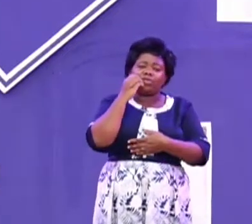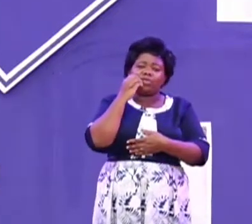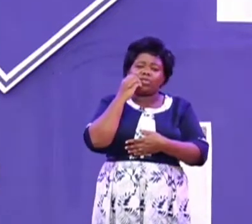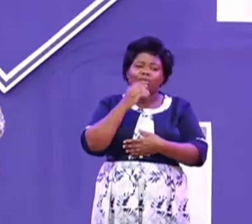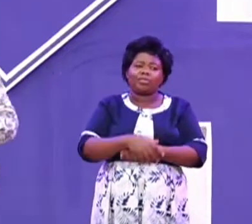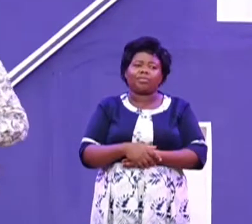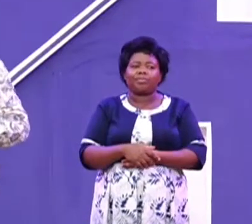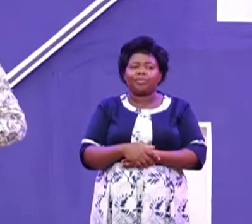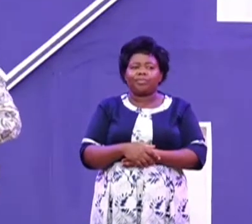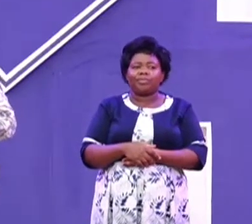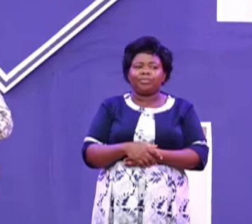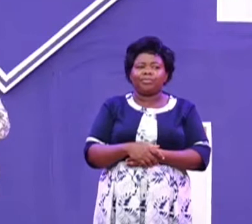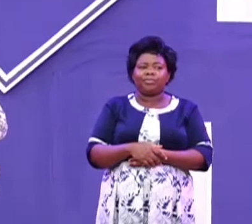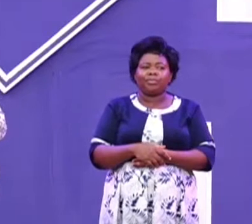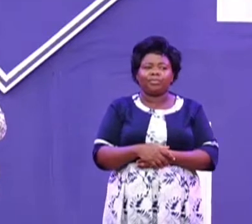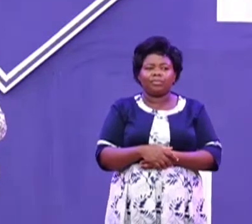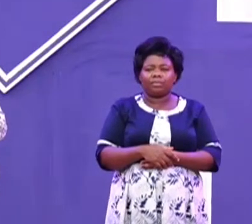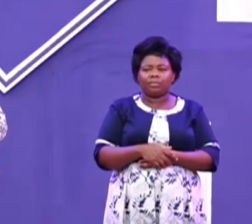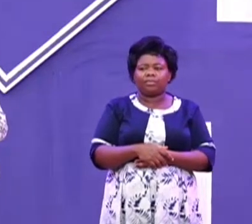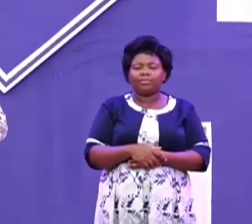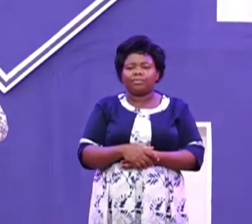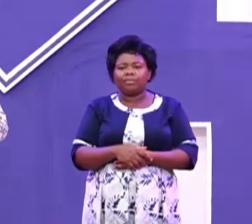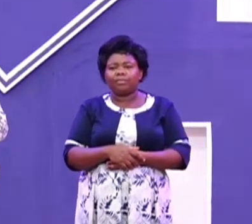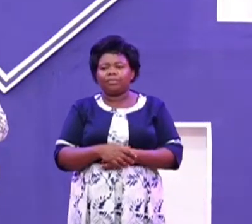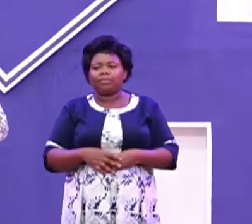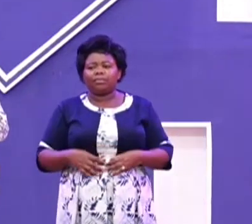Verse 35. 34?